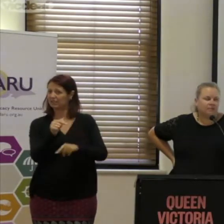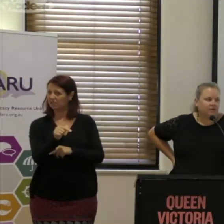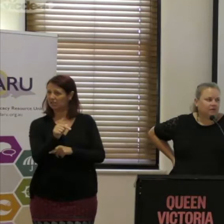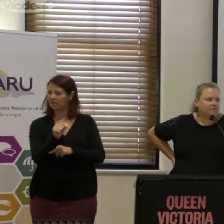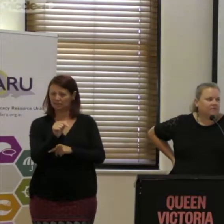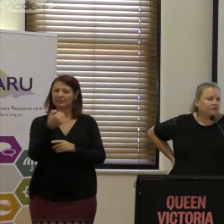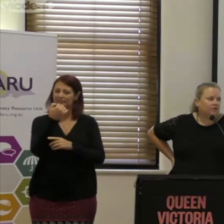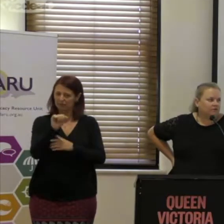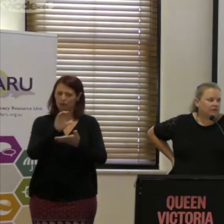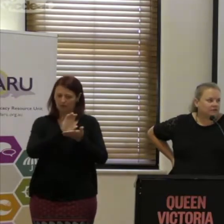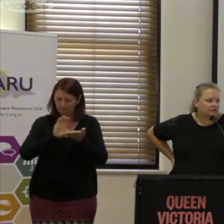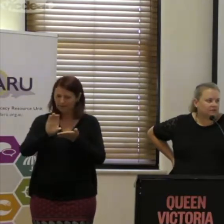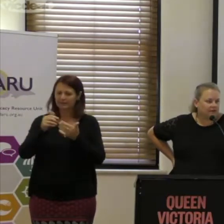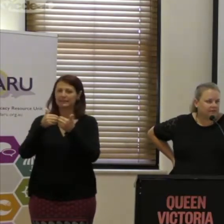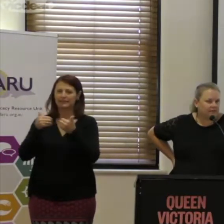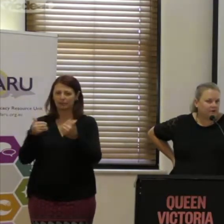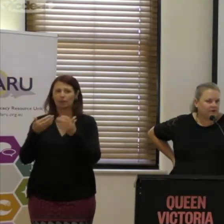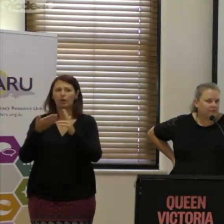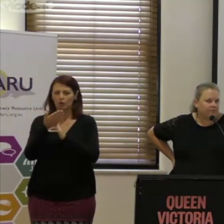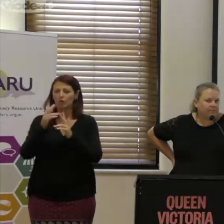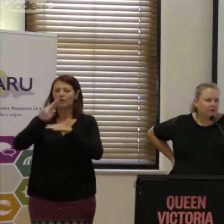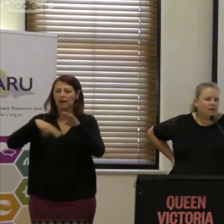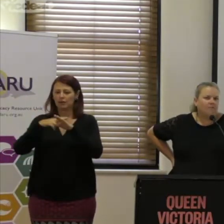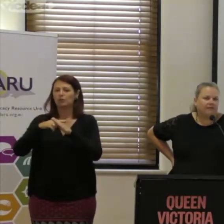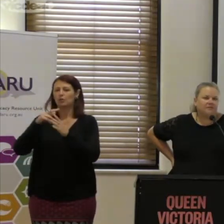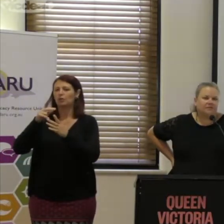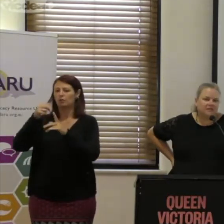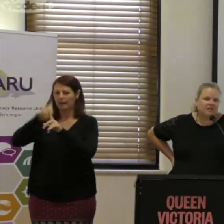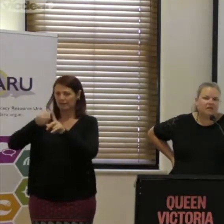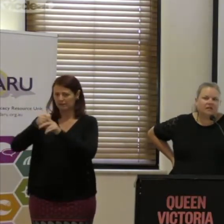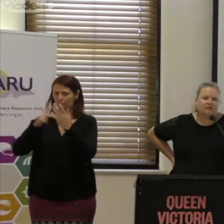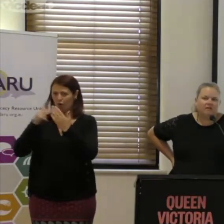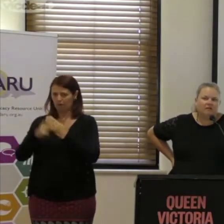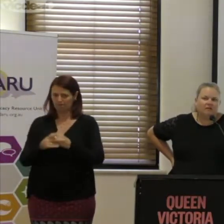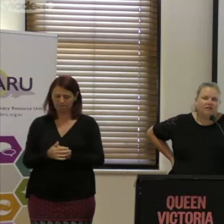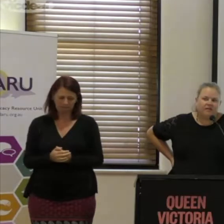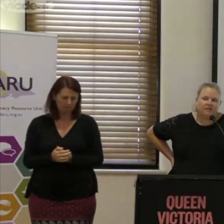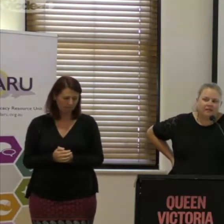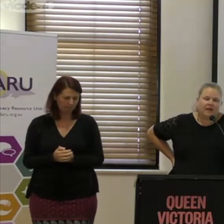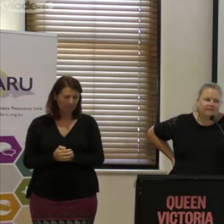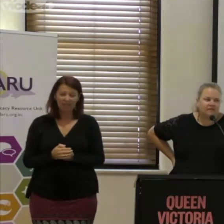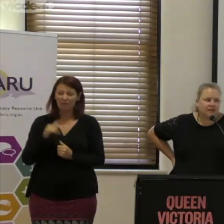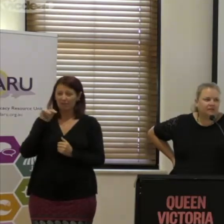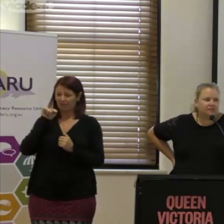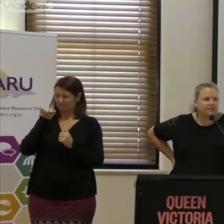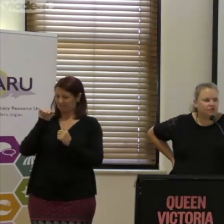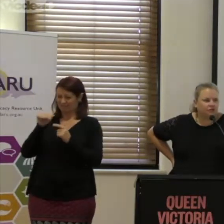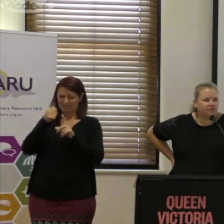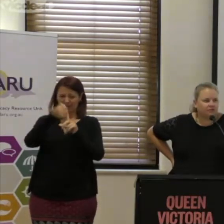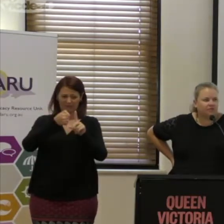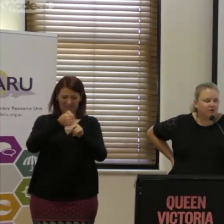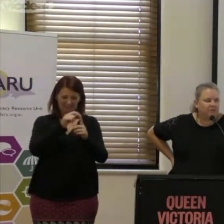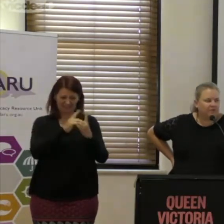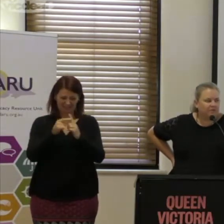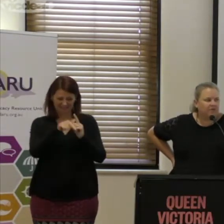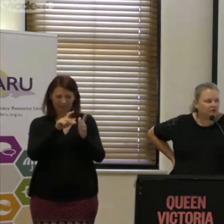funded separately, so through the National Disability Advocacy Program. But this particular thing that advocacy agencies do in